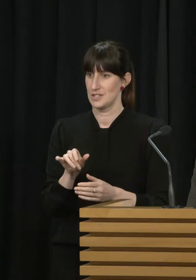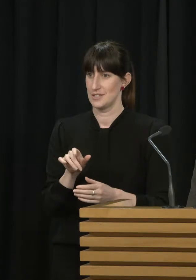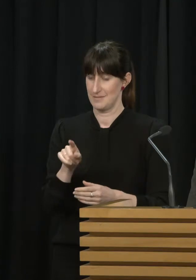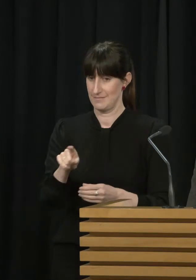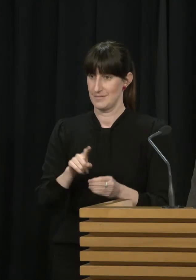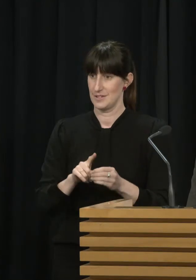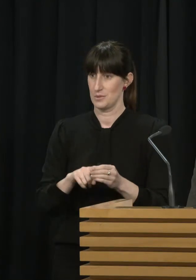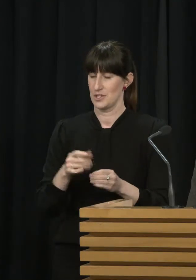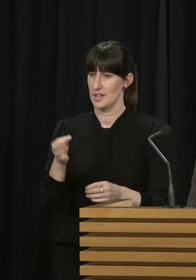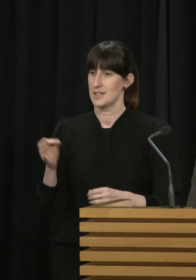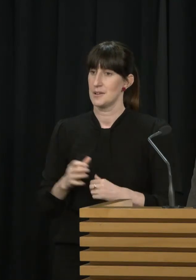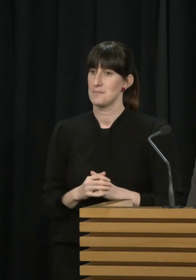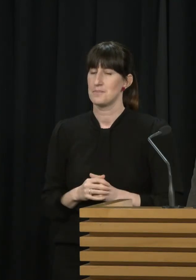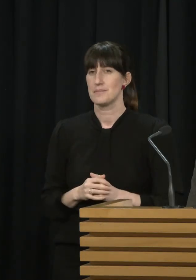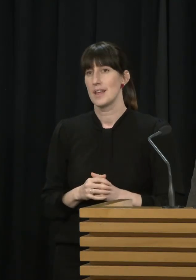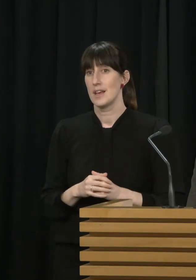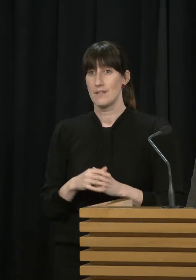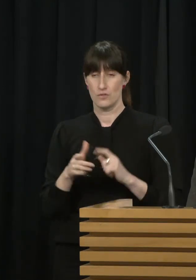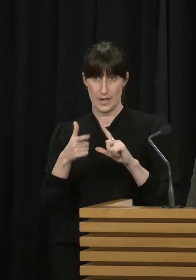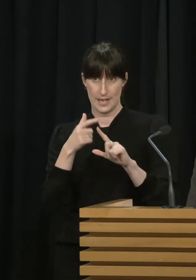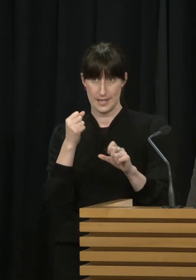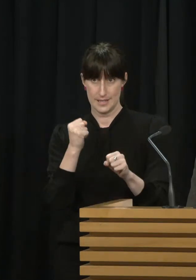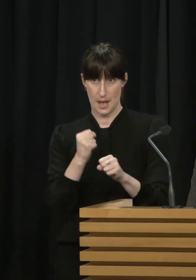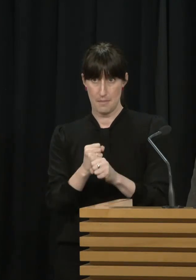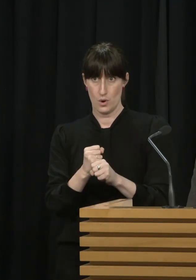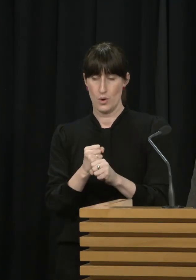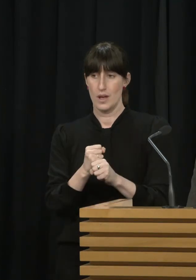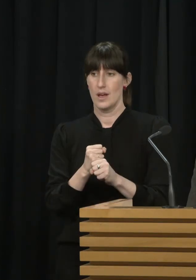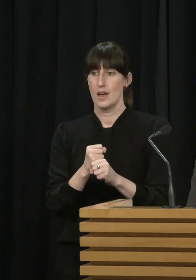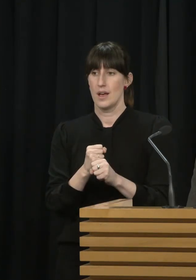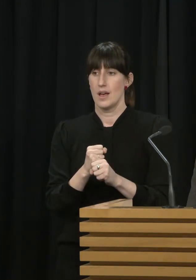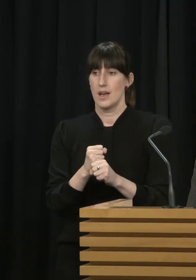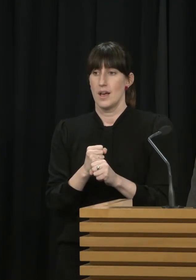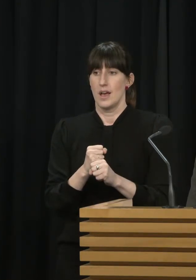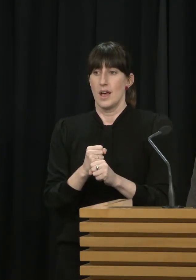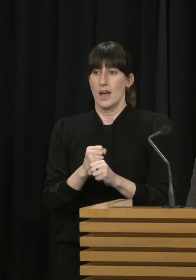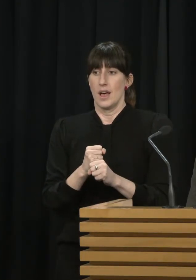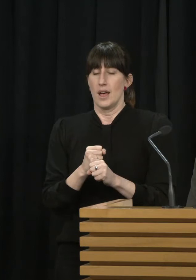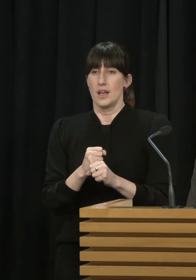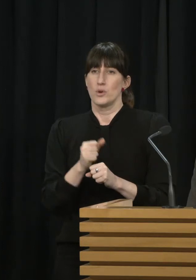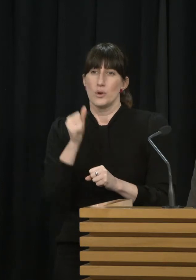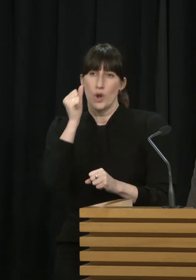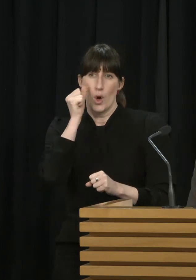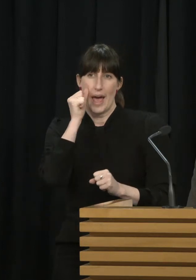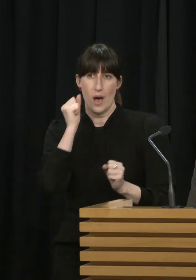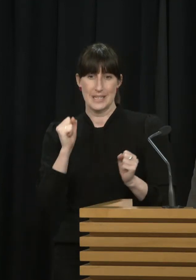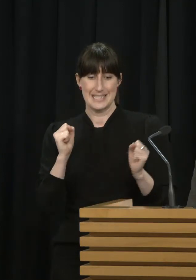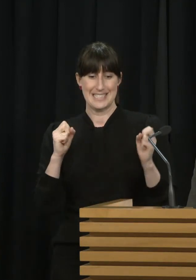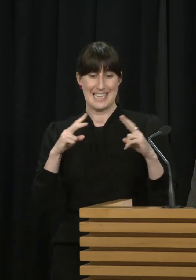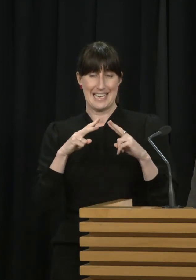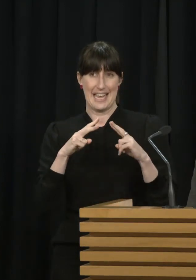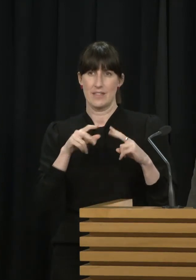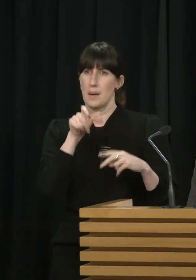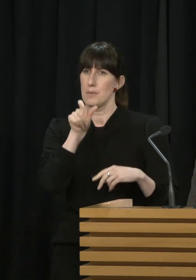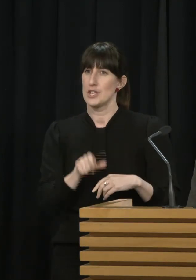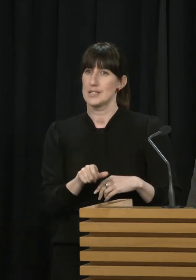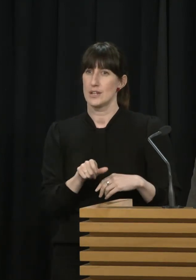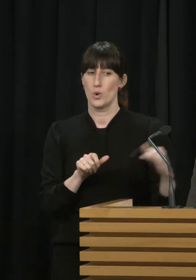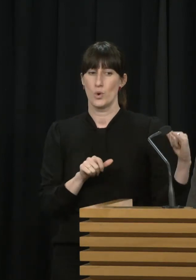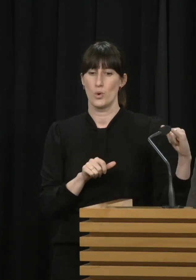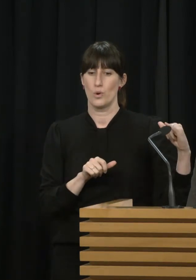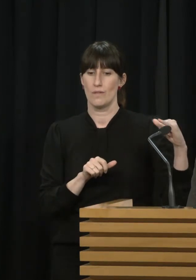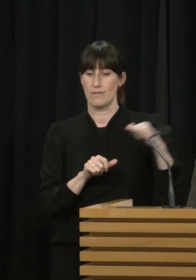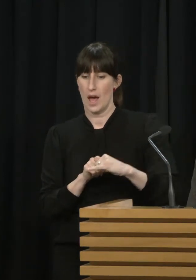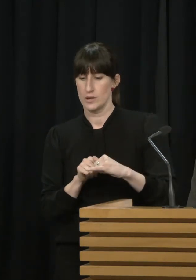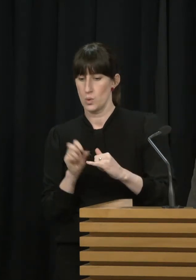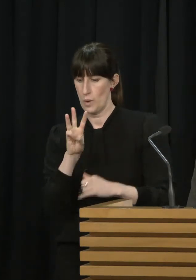If you were to be faced with a situation like at the end of June with the Sydney man who visited Wellington again and you knew that it was Delta,